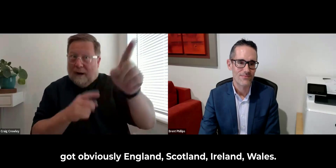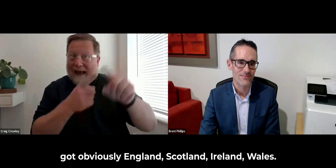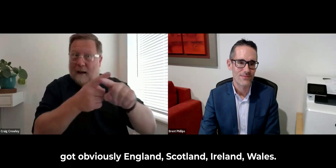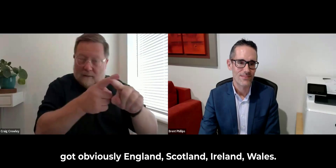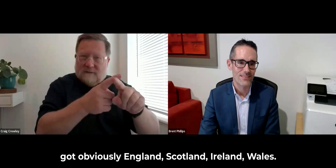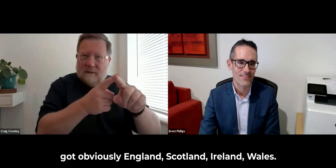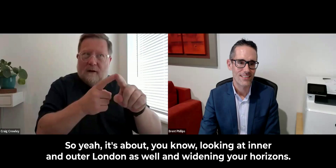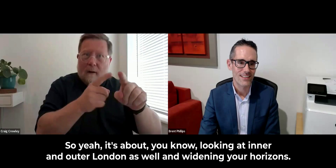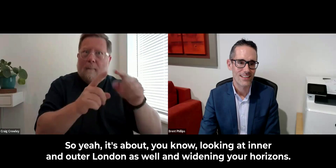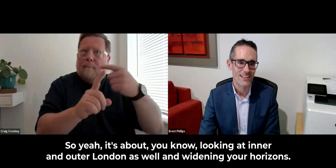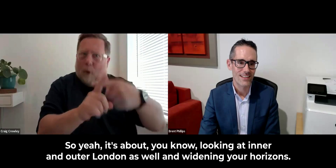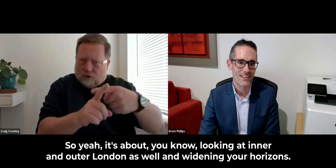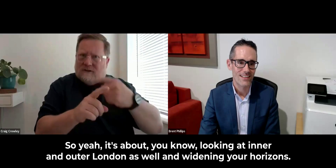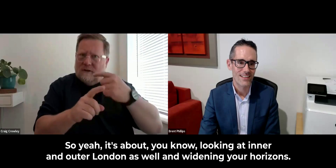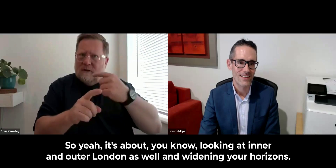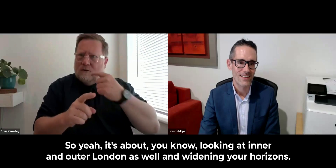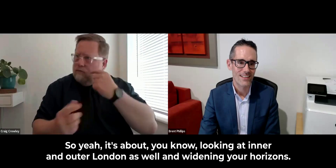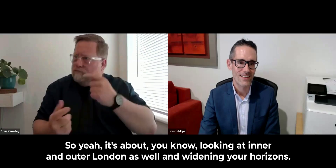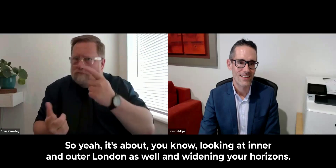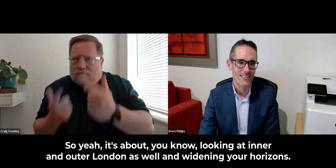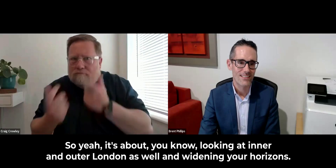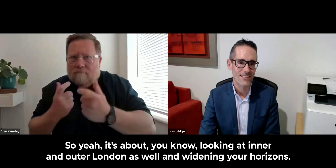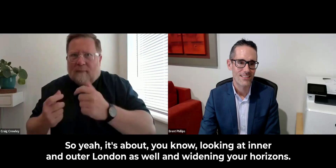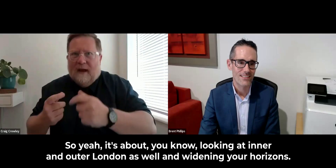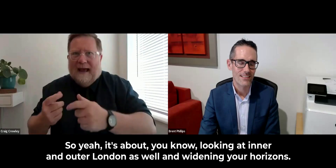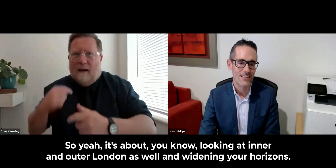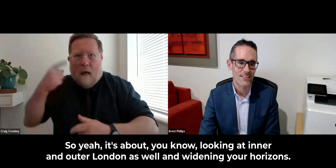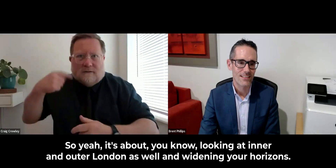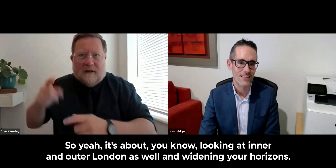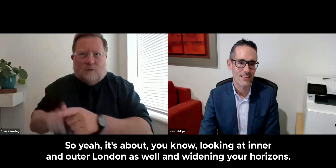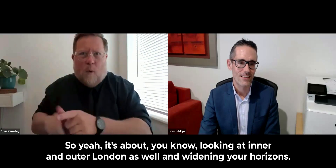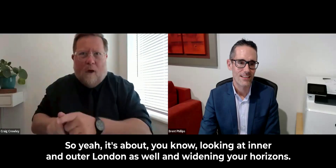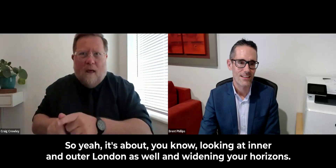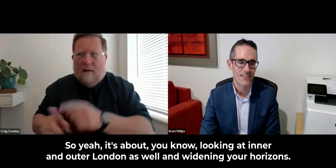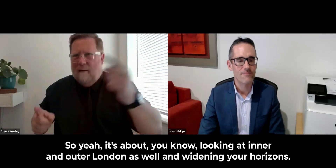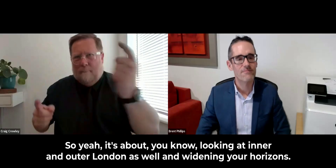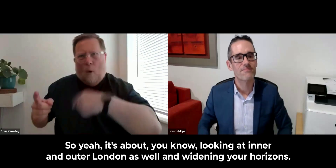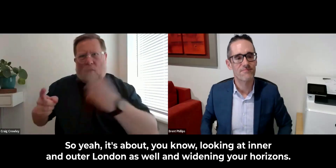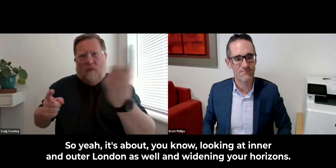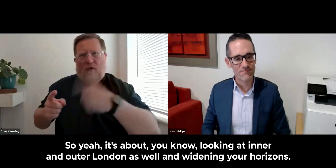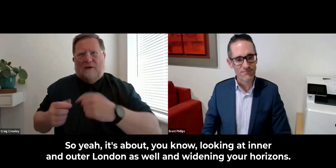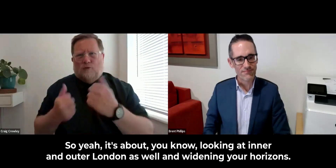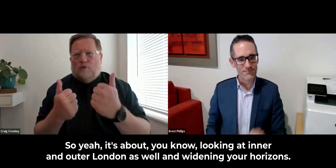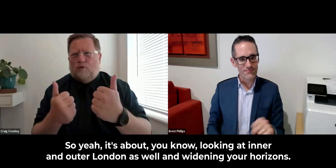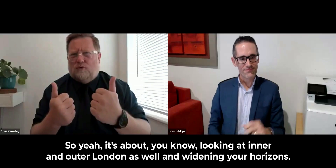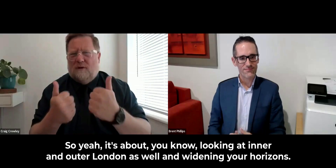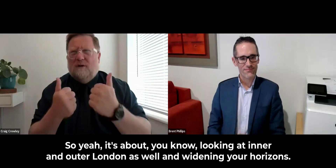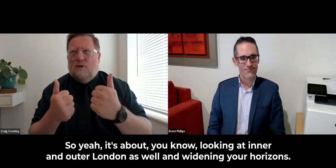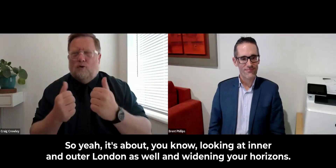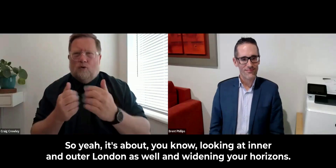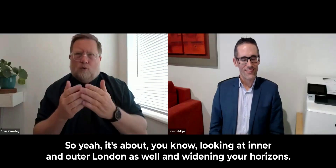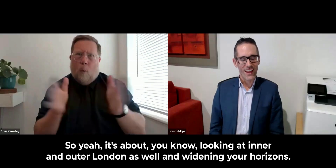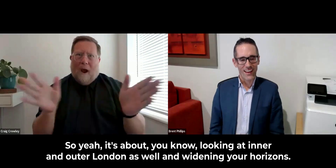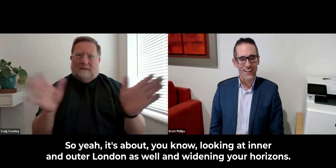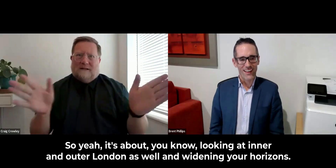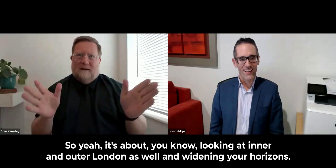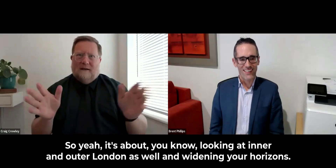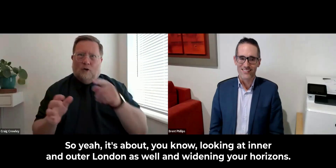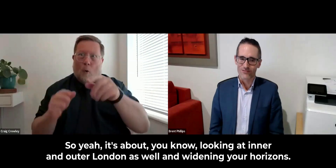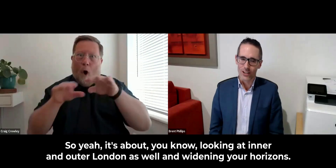Wales. So yeah, it's about, looking at inner and outer London as